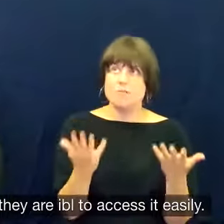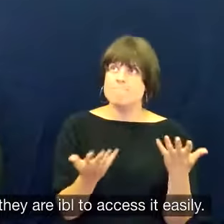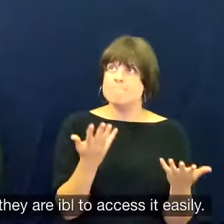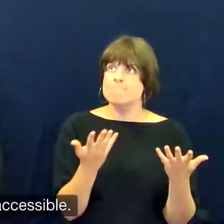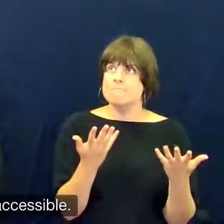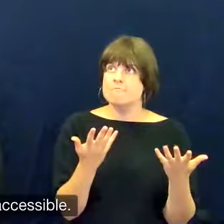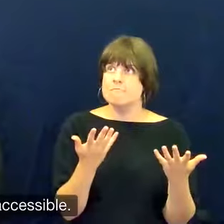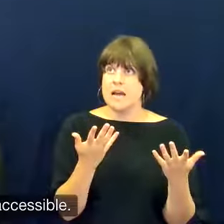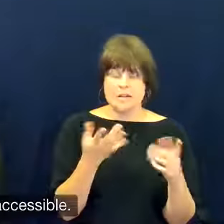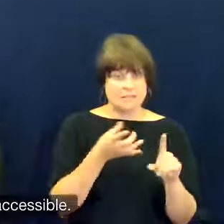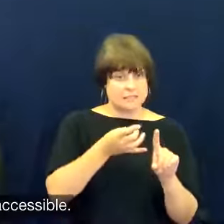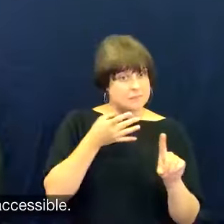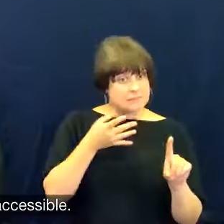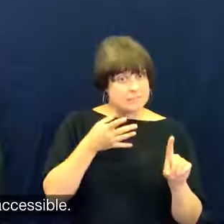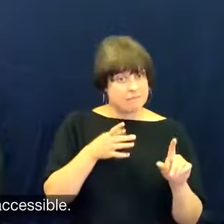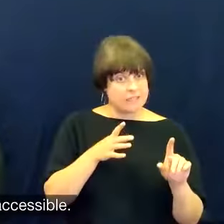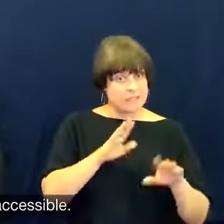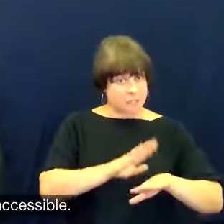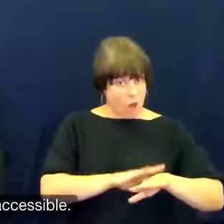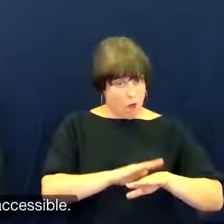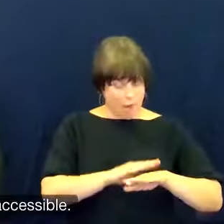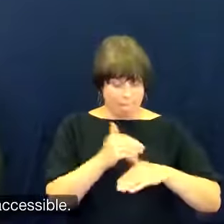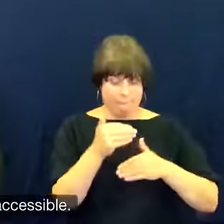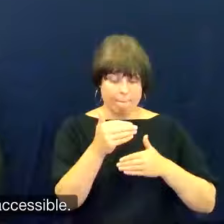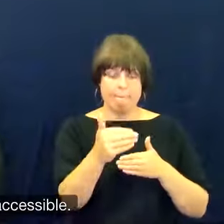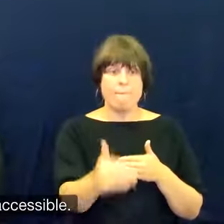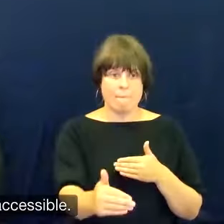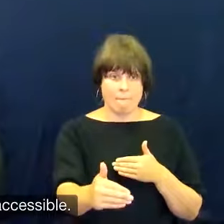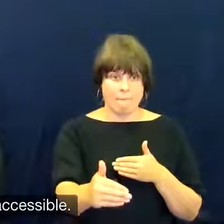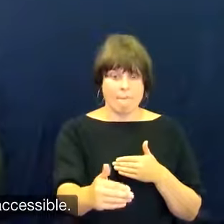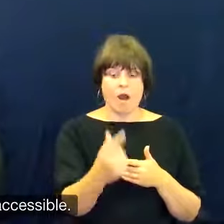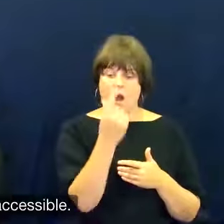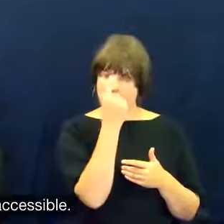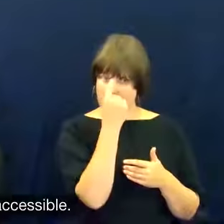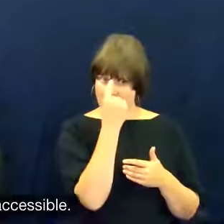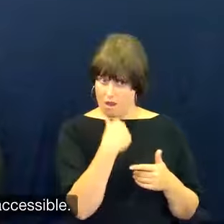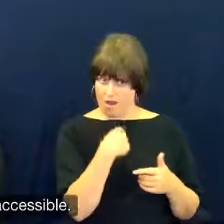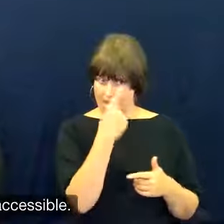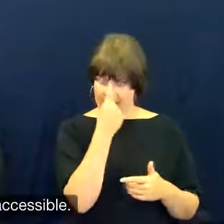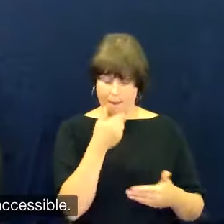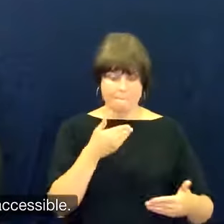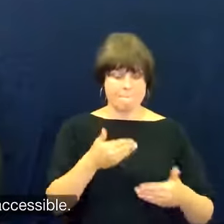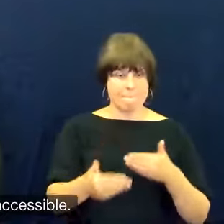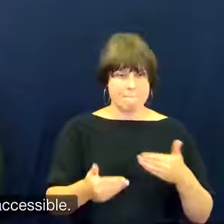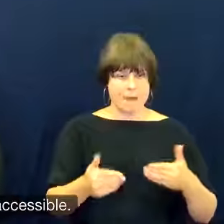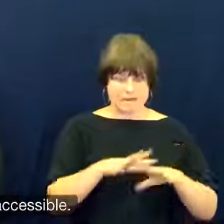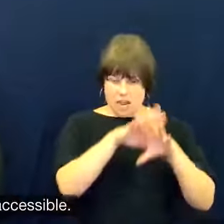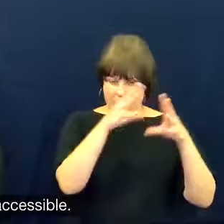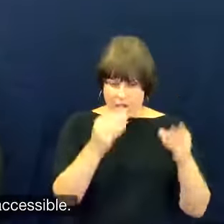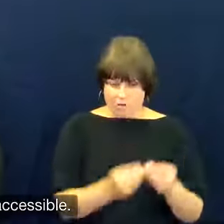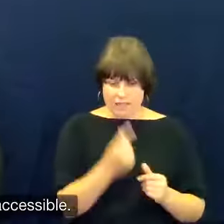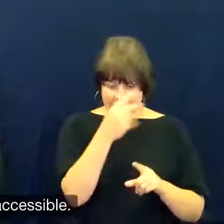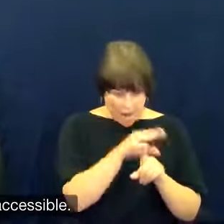some specific time, you are able to manage the regular functions, update